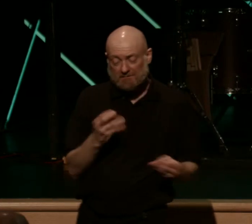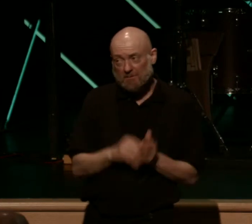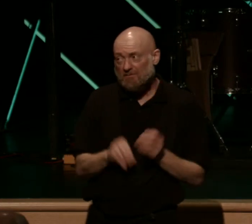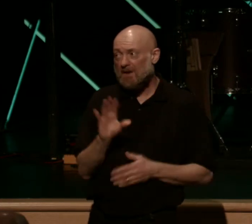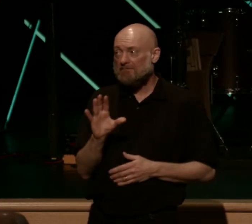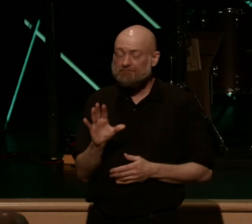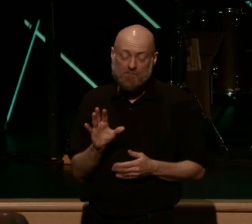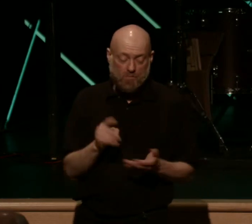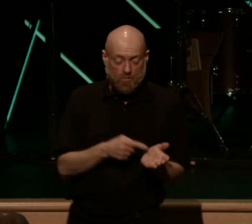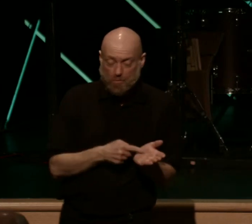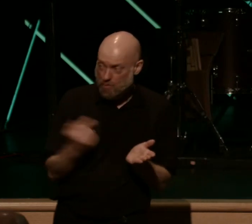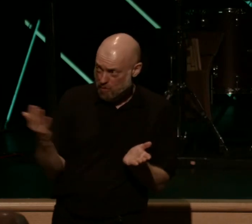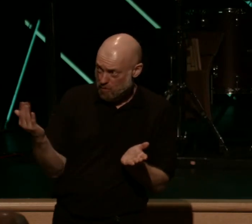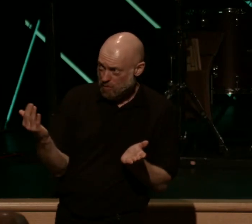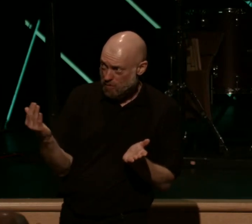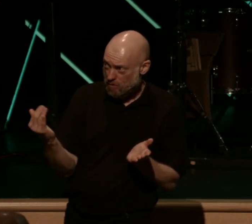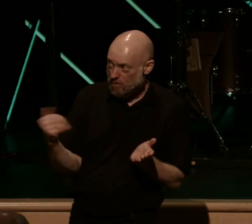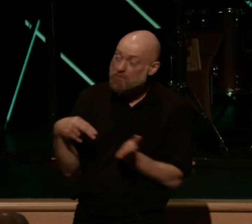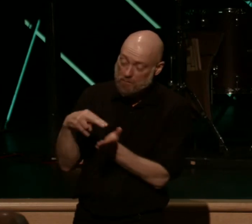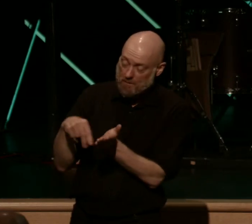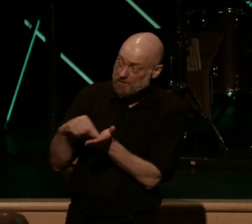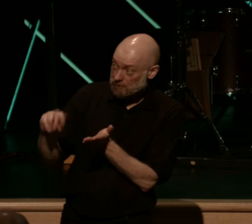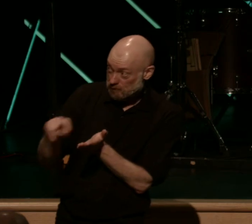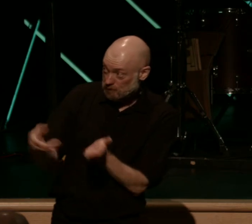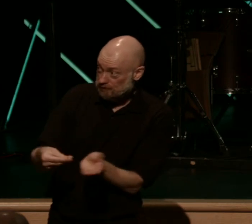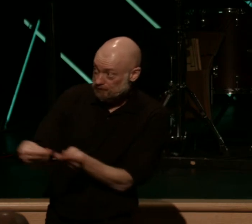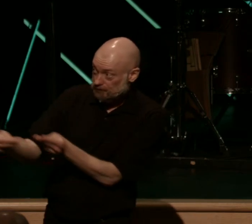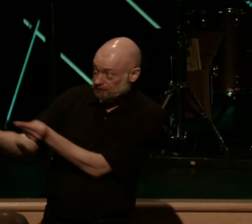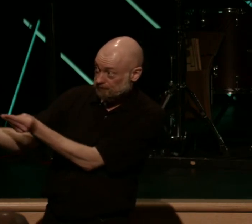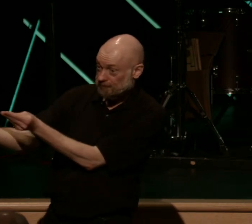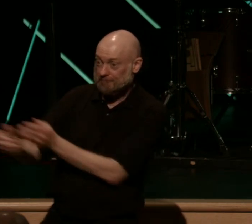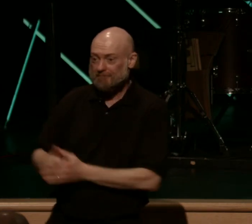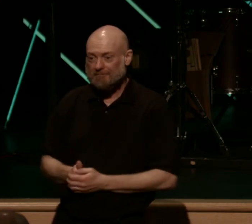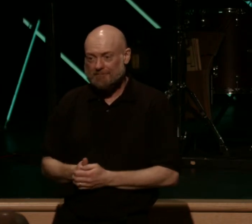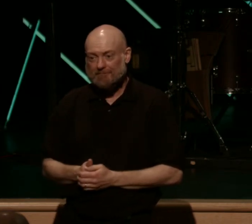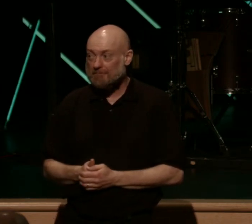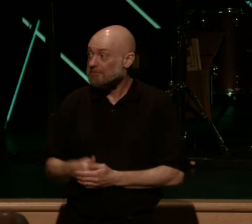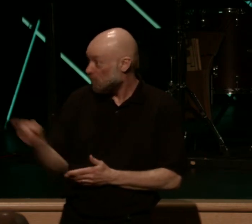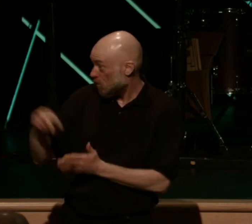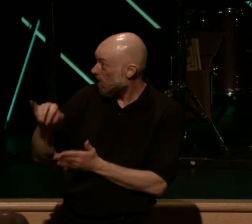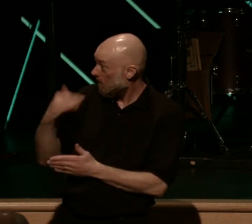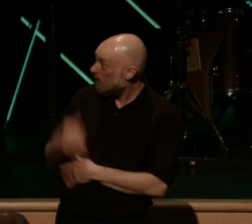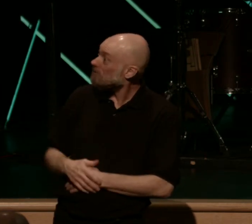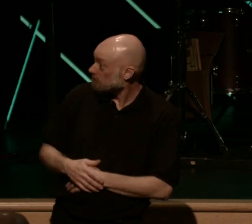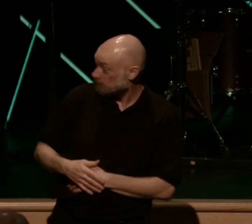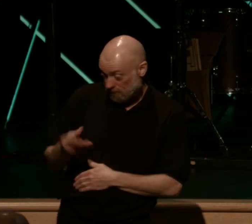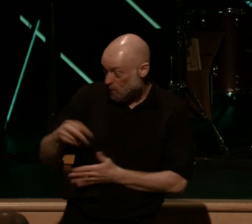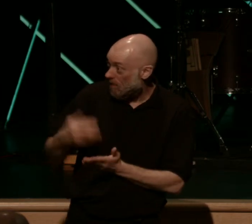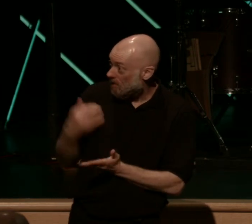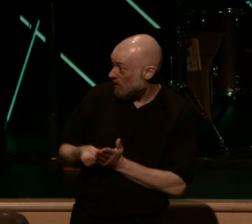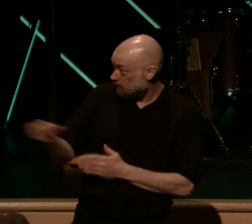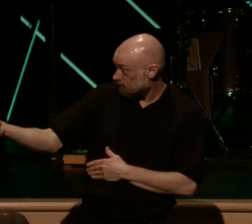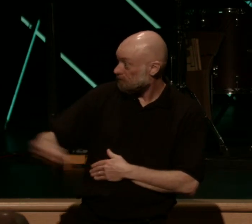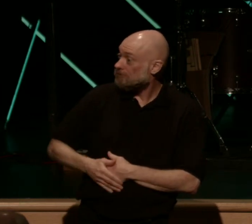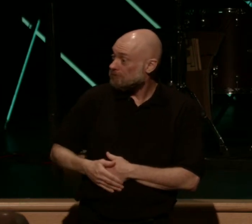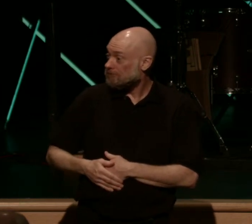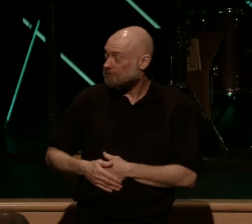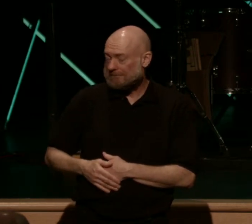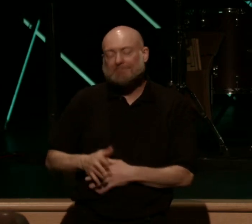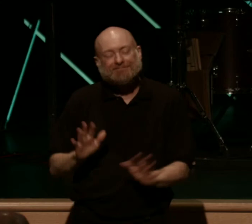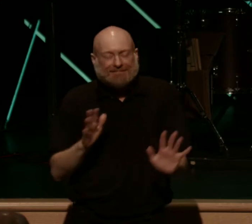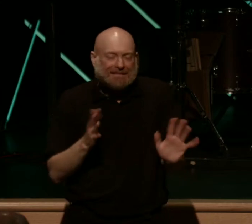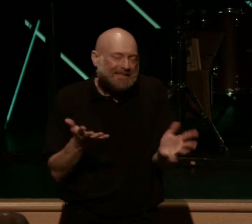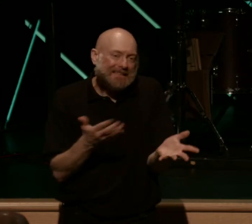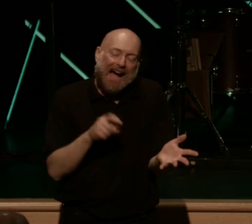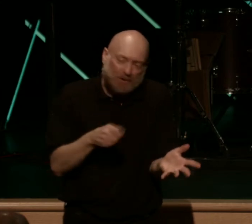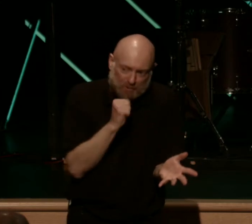5, to verse 22. Said, have you read this before? I say this to my shame,